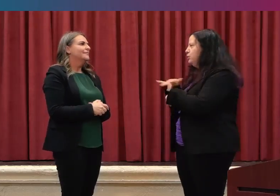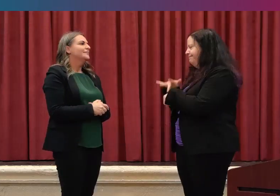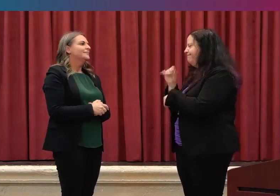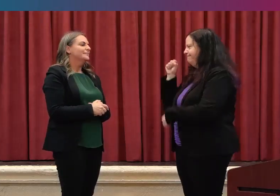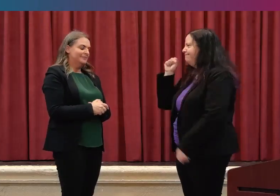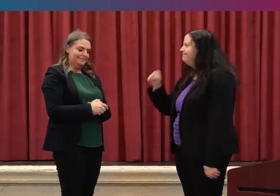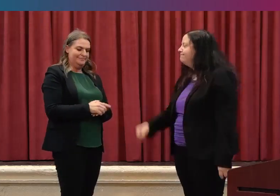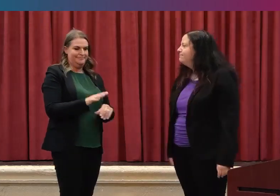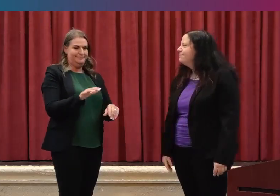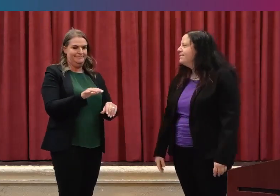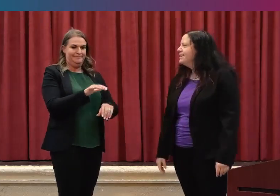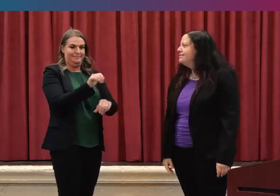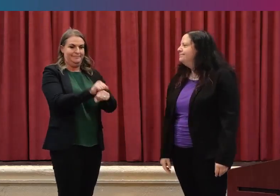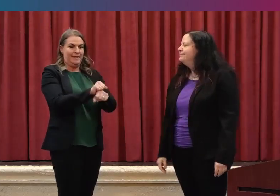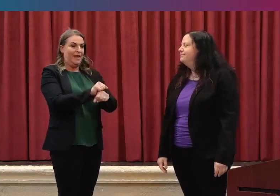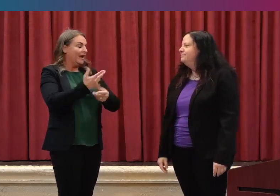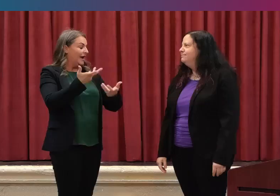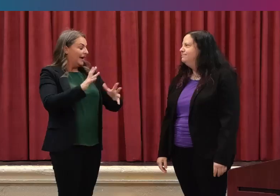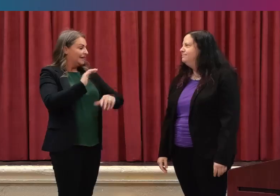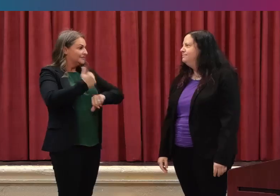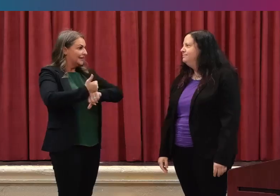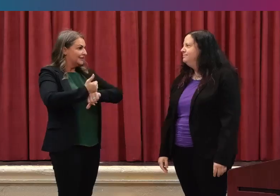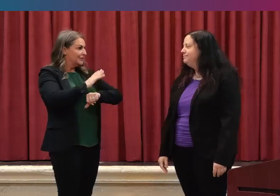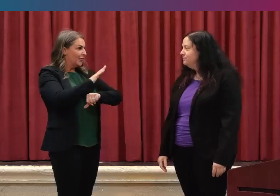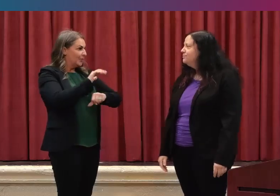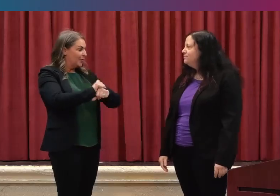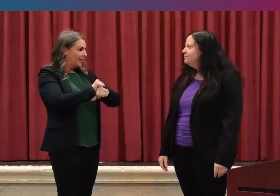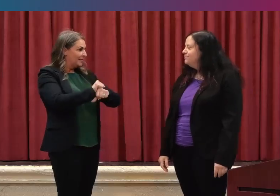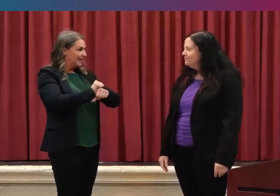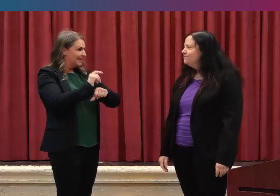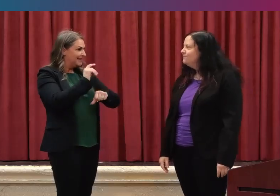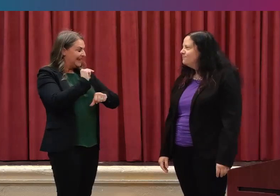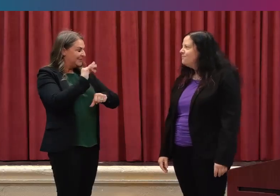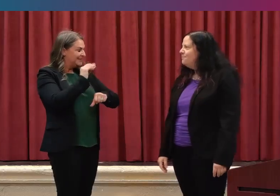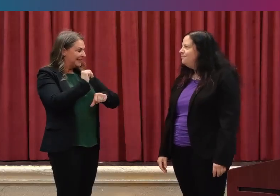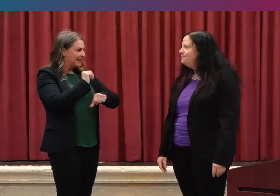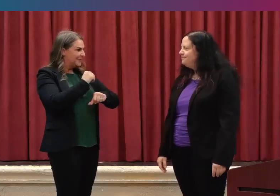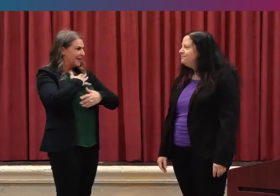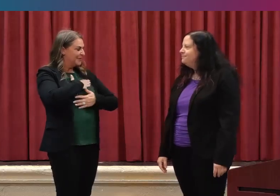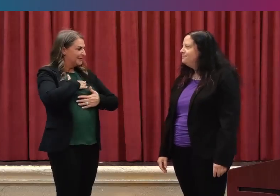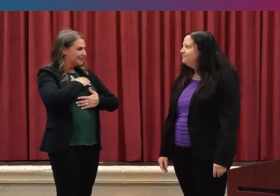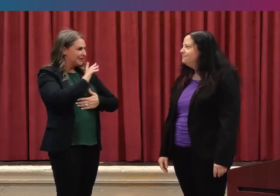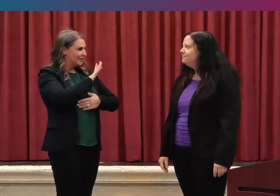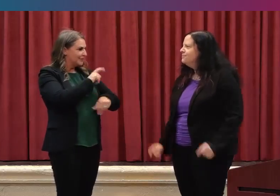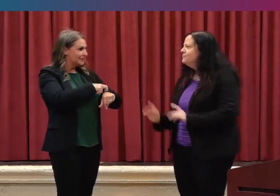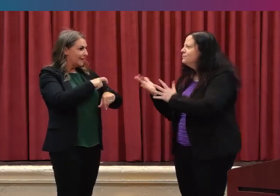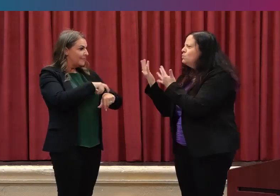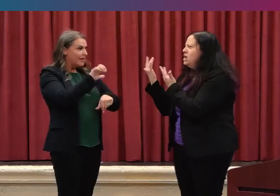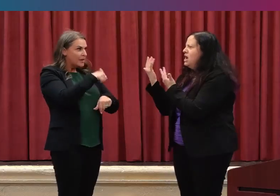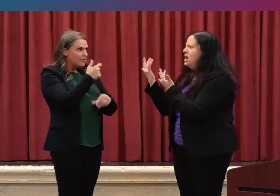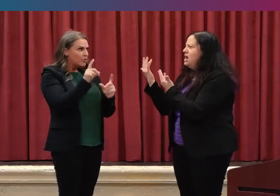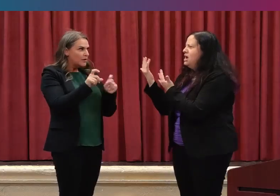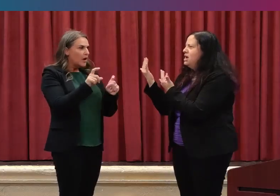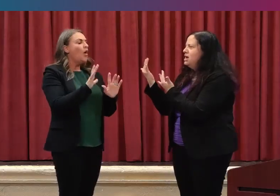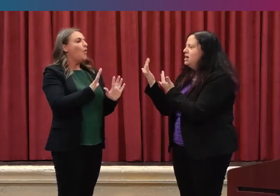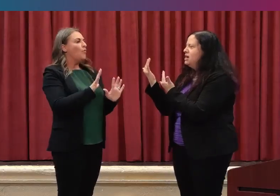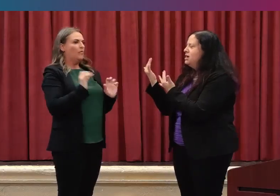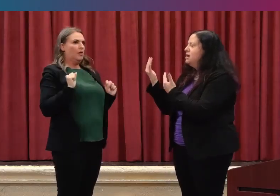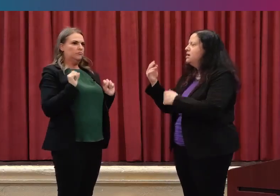Yes, I'm available at that time. Okay, I've made that appointment. I've set it up. I appreciate your time. Do you have any other